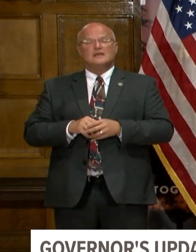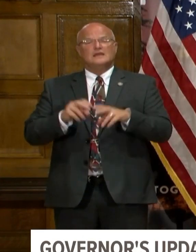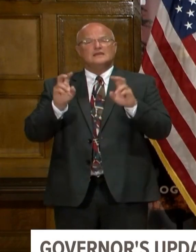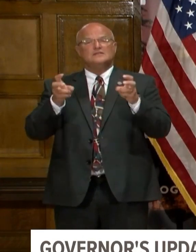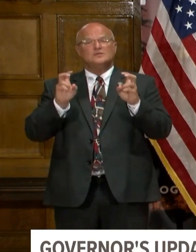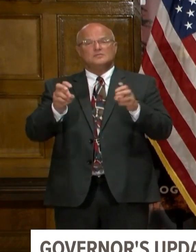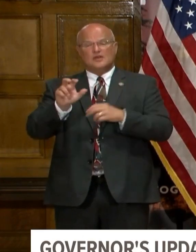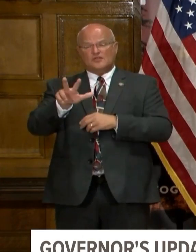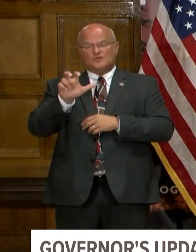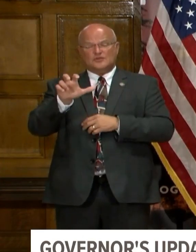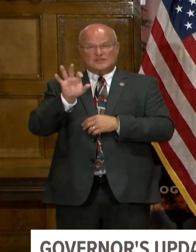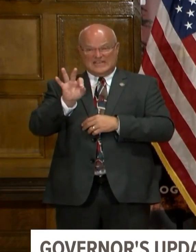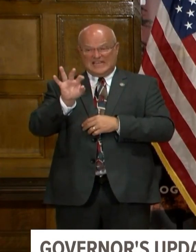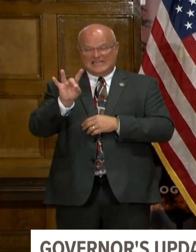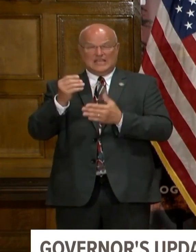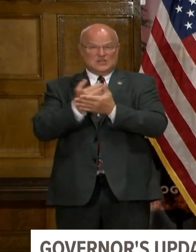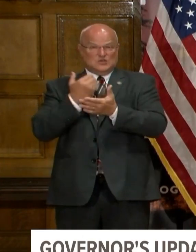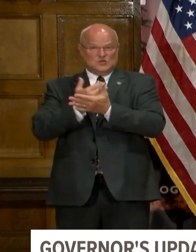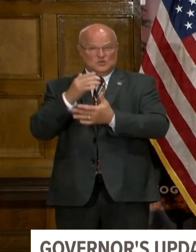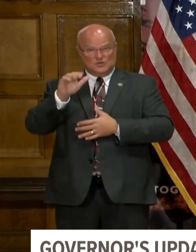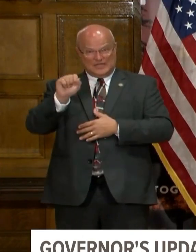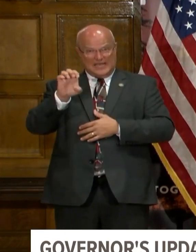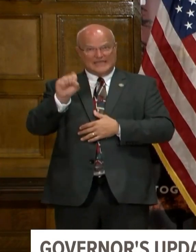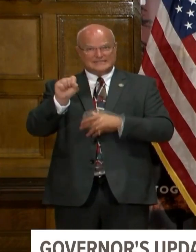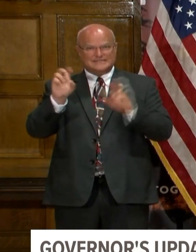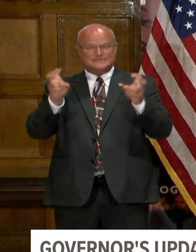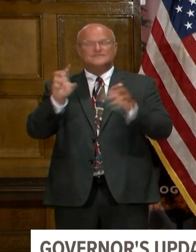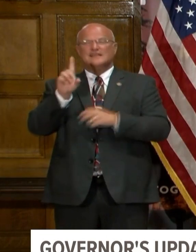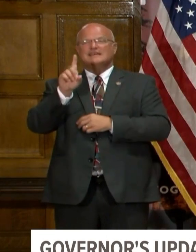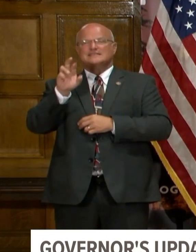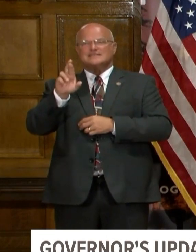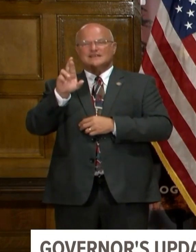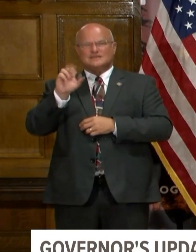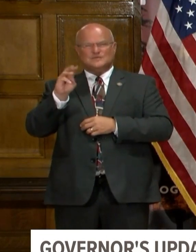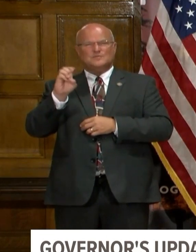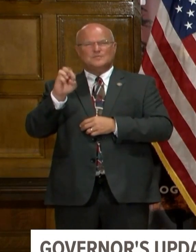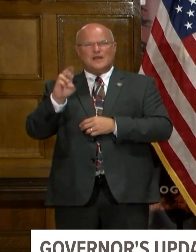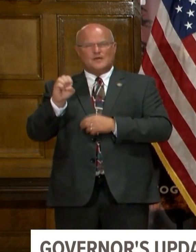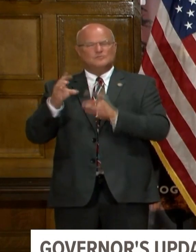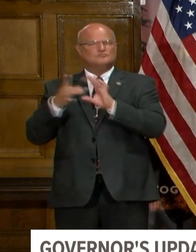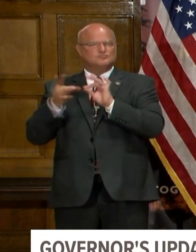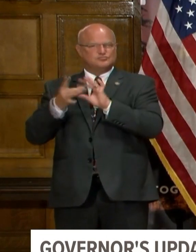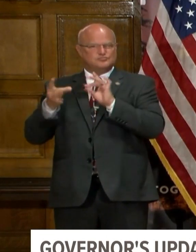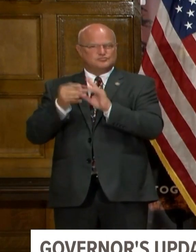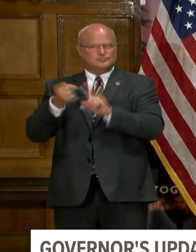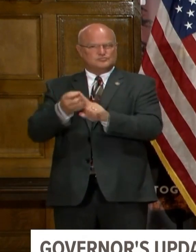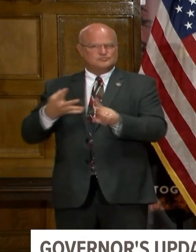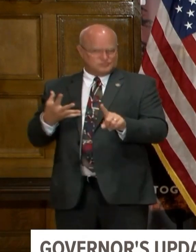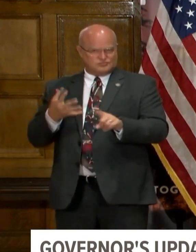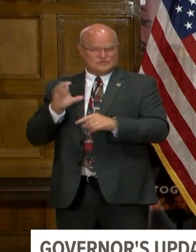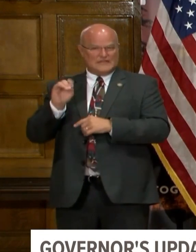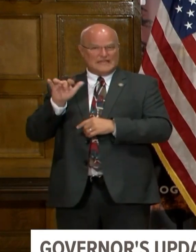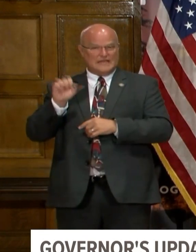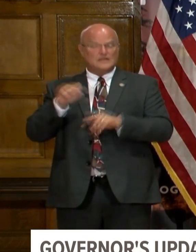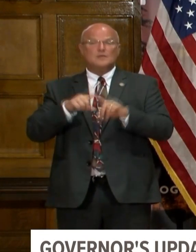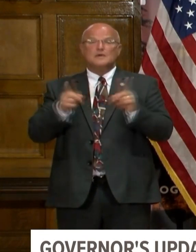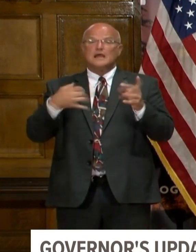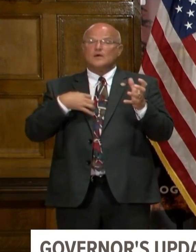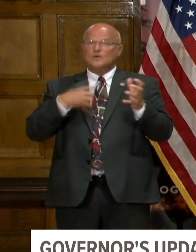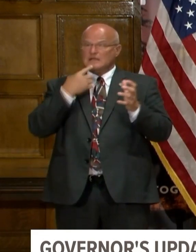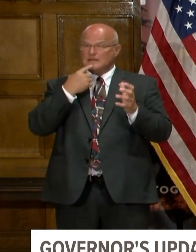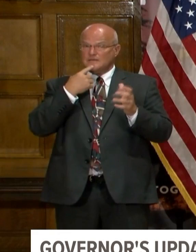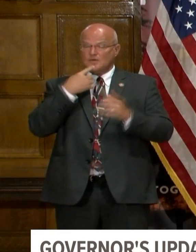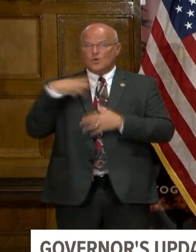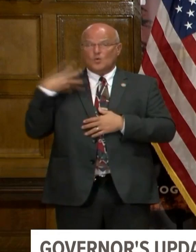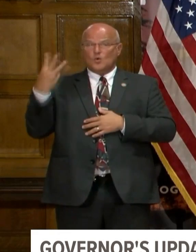terms of the 398 new cases, Dr. Romero will mention more specifically the counties, but I did want to mention